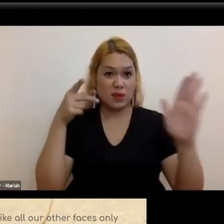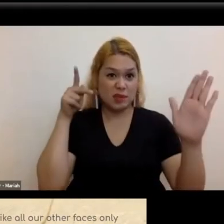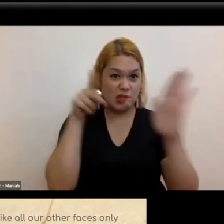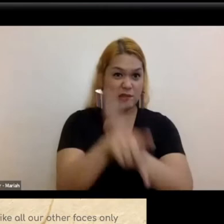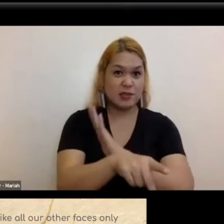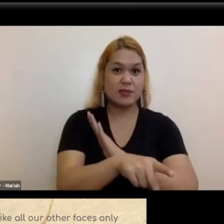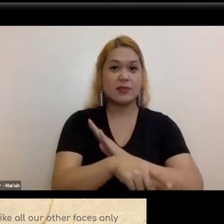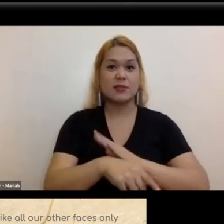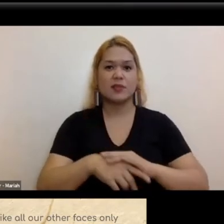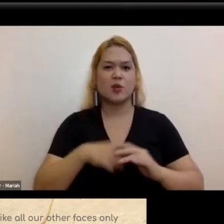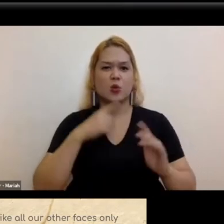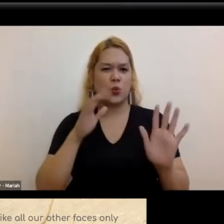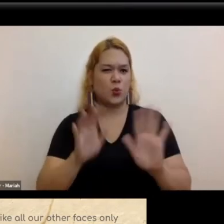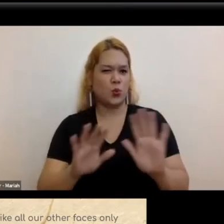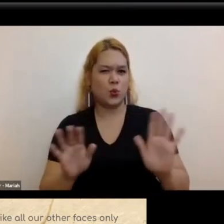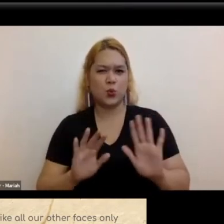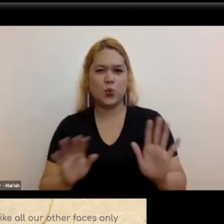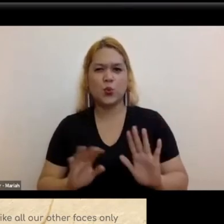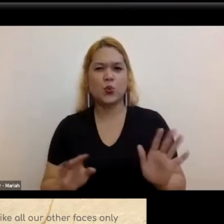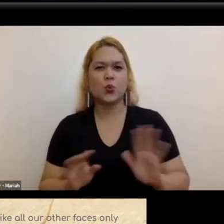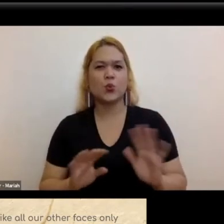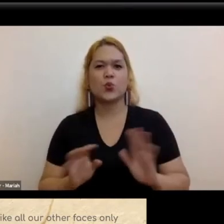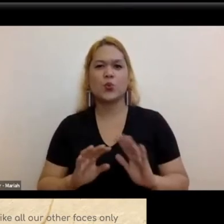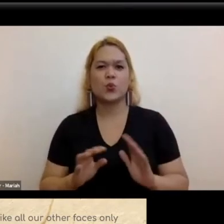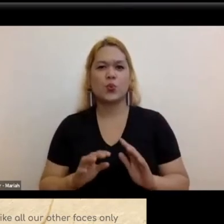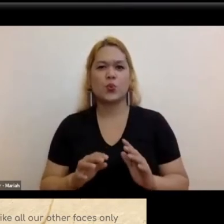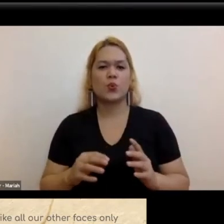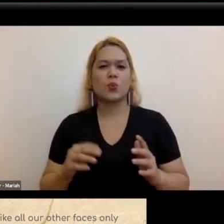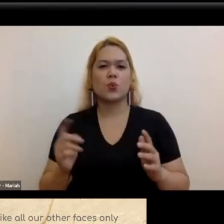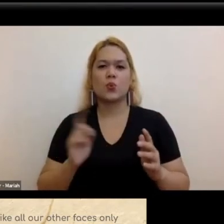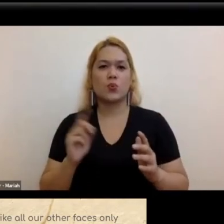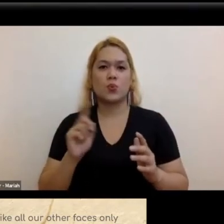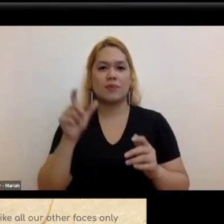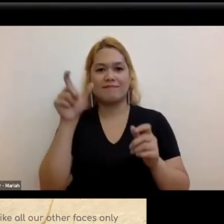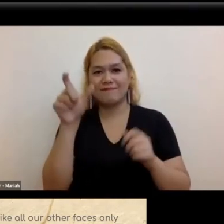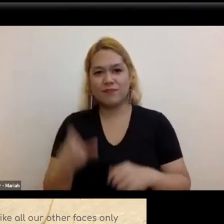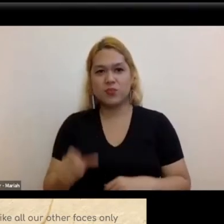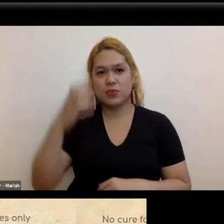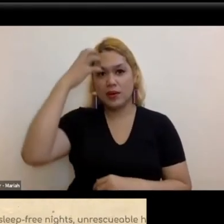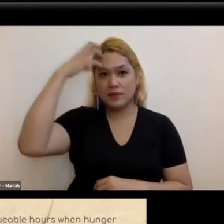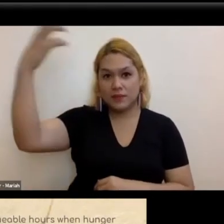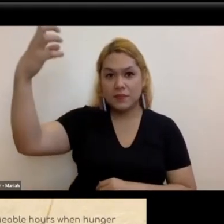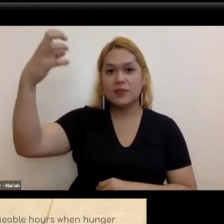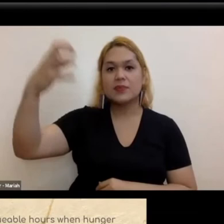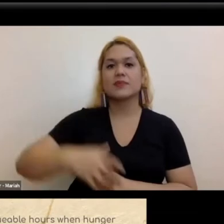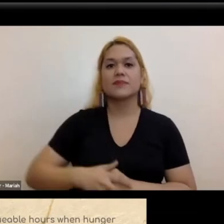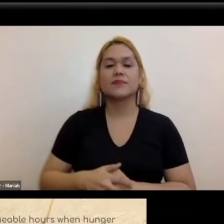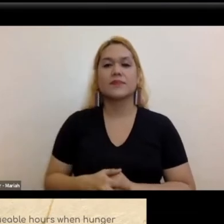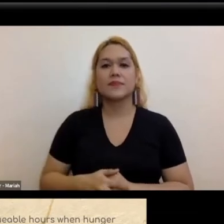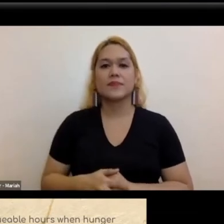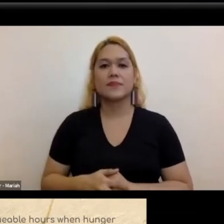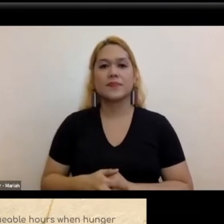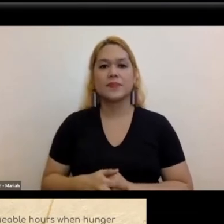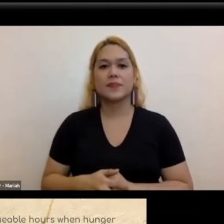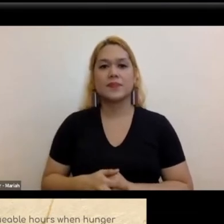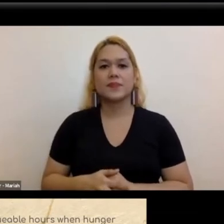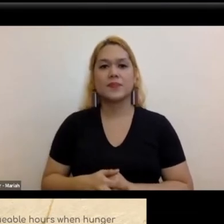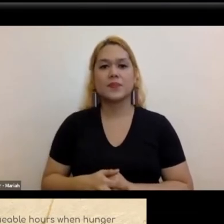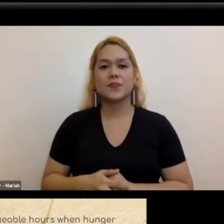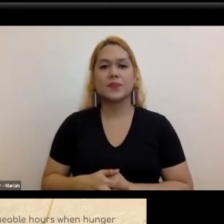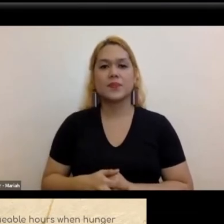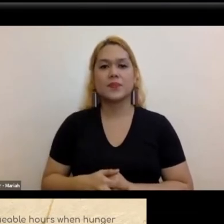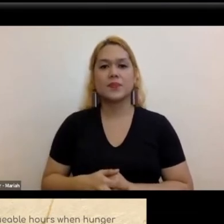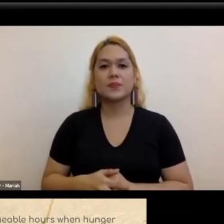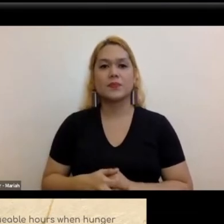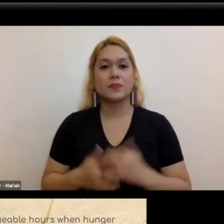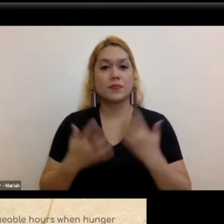of cocked force, the government devises us. No cure for these